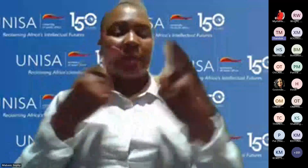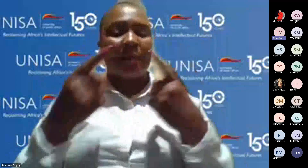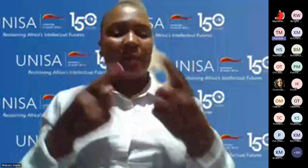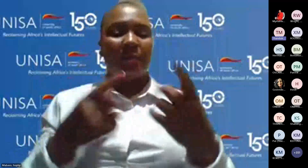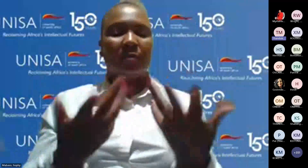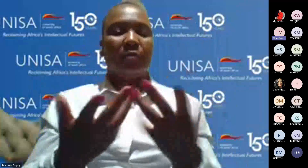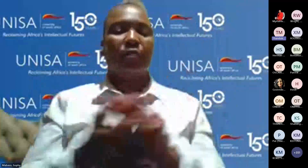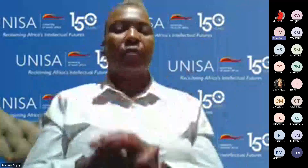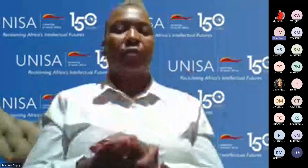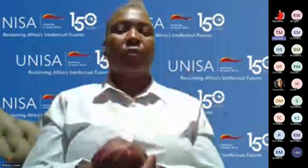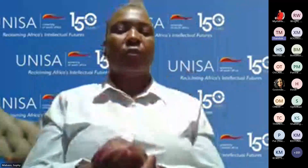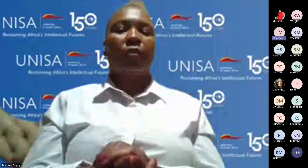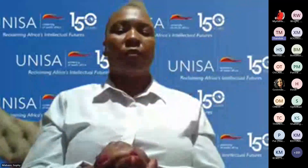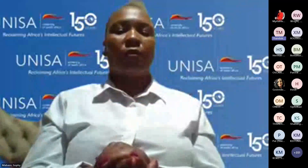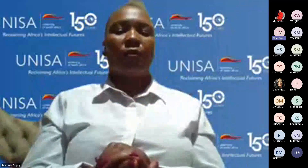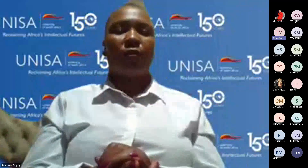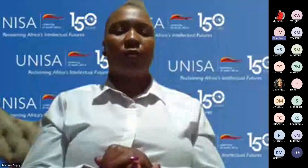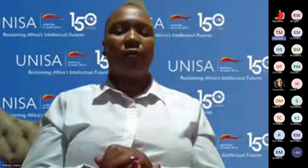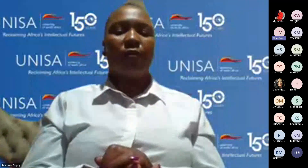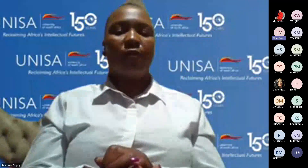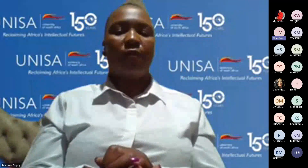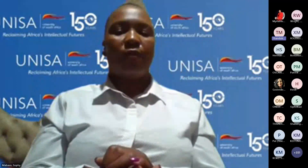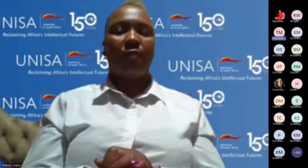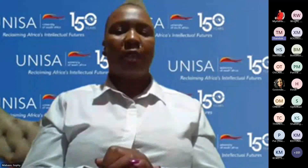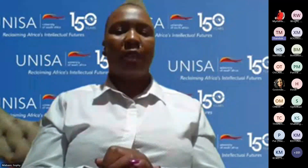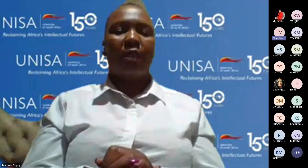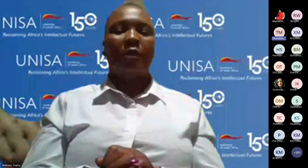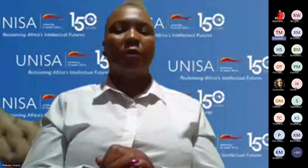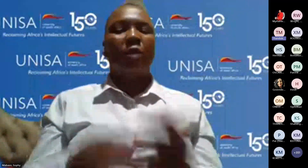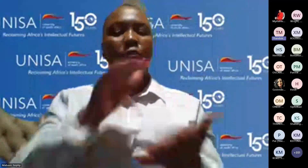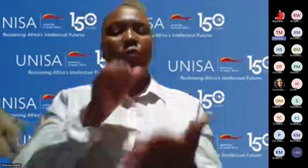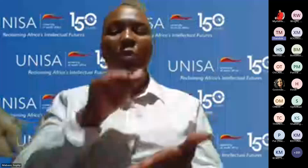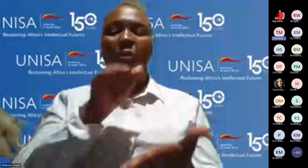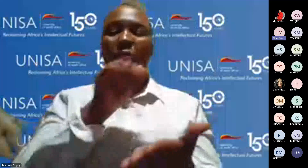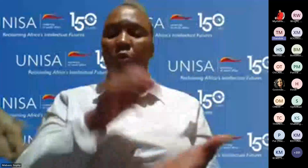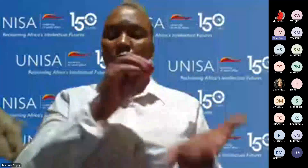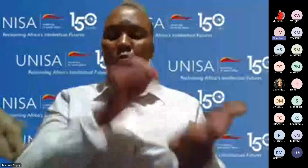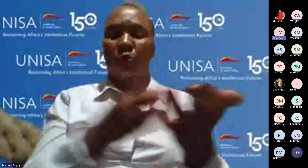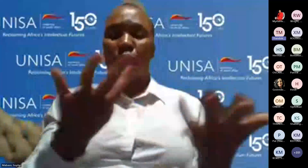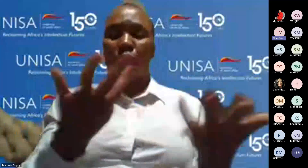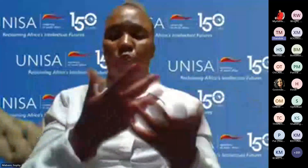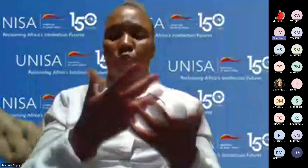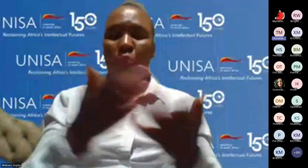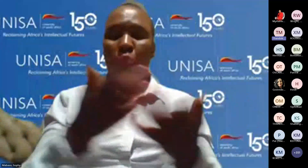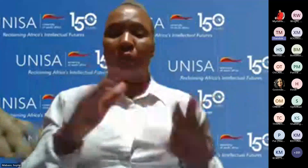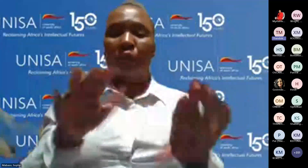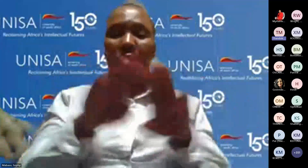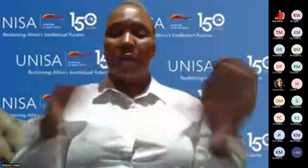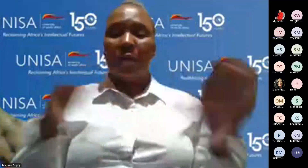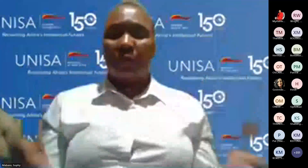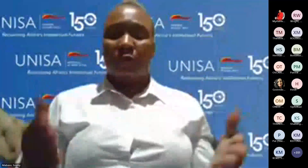be flat down on the table. It doesn't need to be a stand-up point to